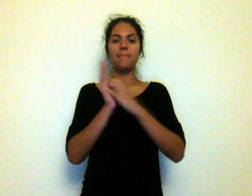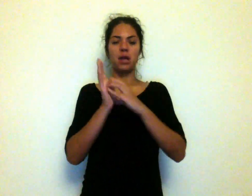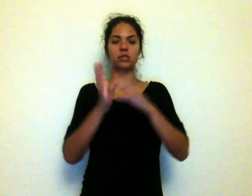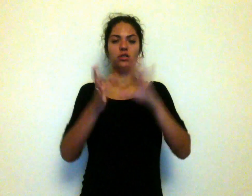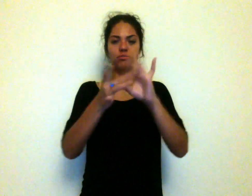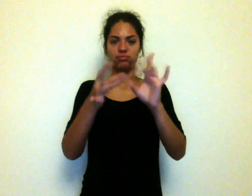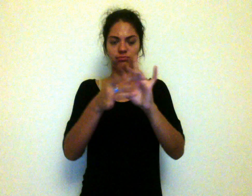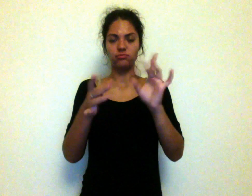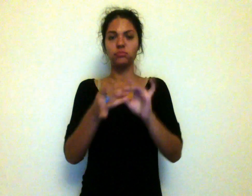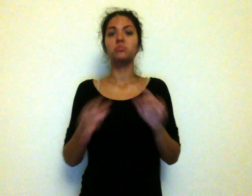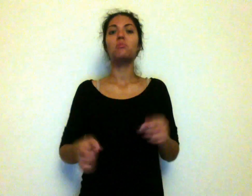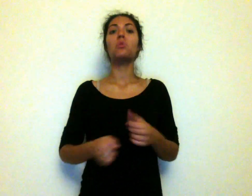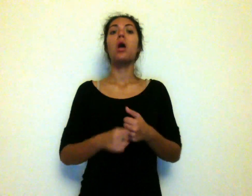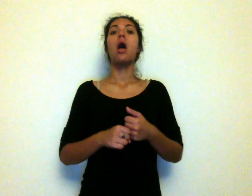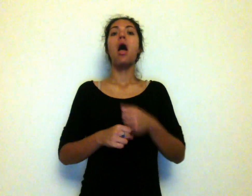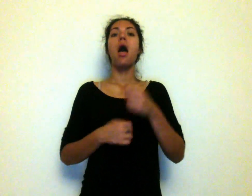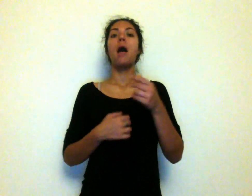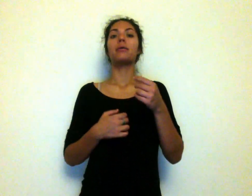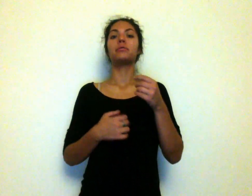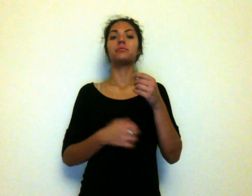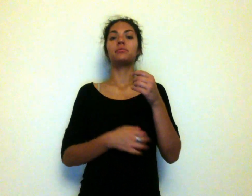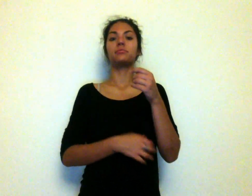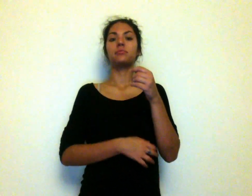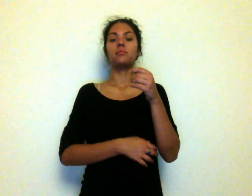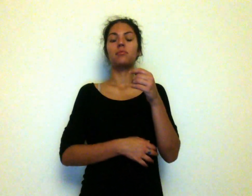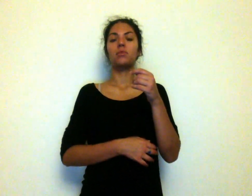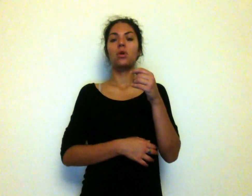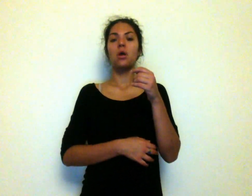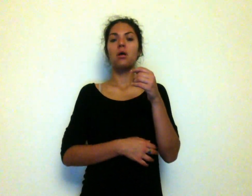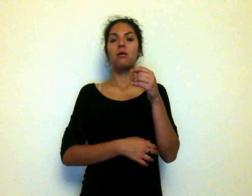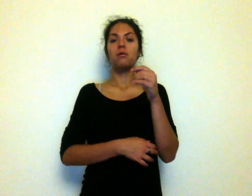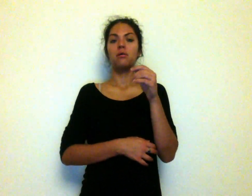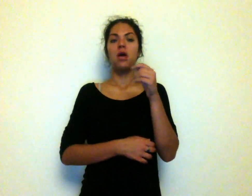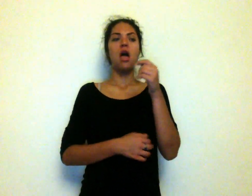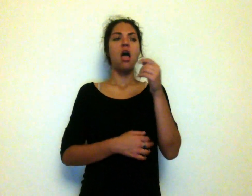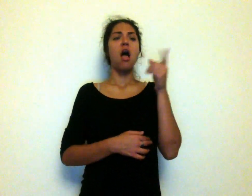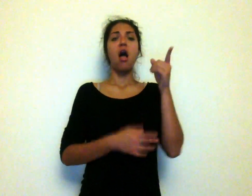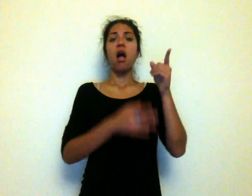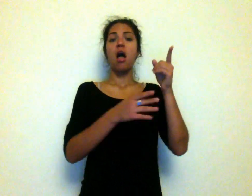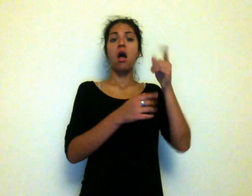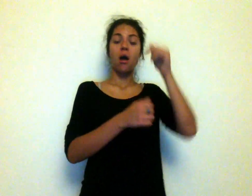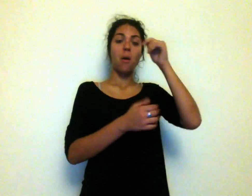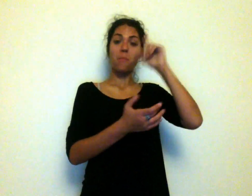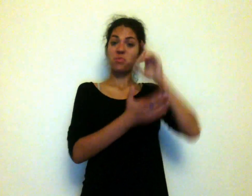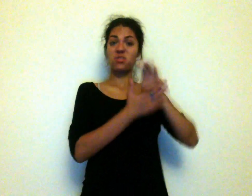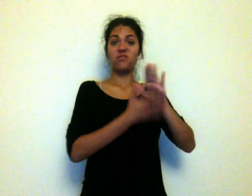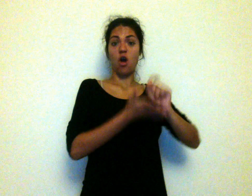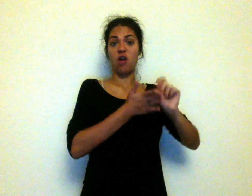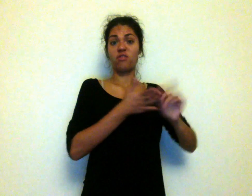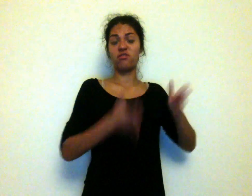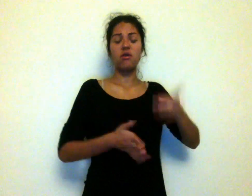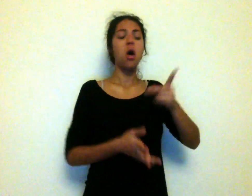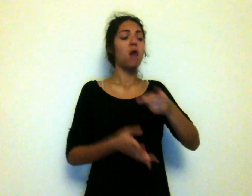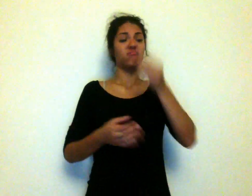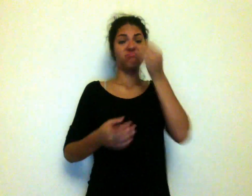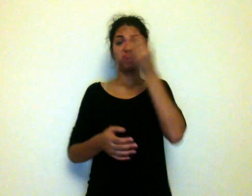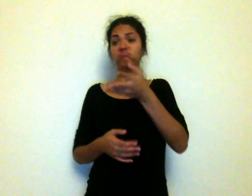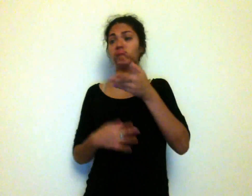City of Joy. He will make a case for you that even people living in the wildest slums and the filthiest slums of